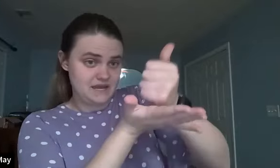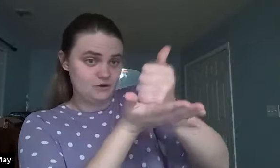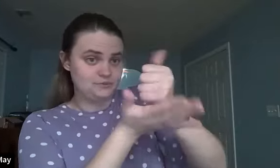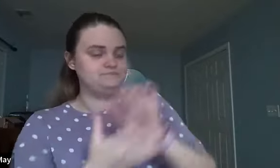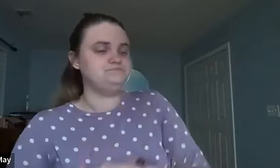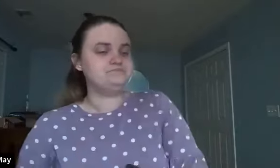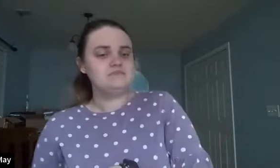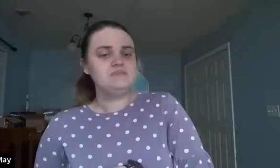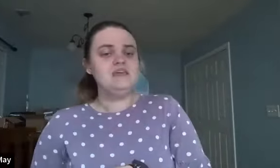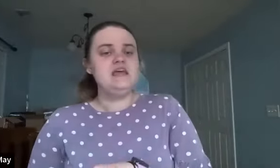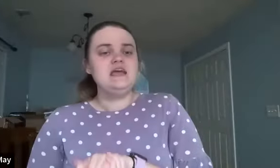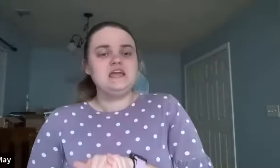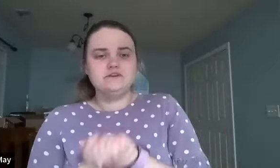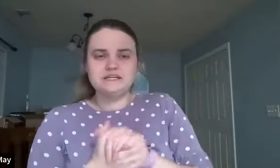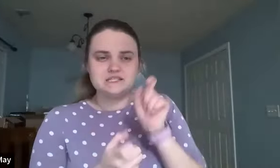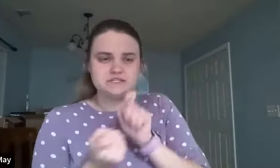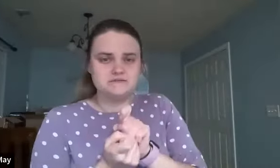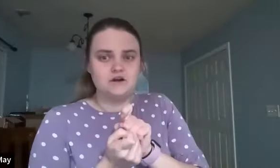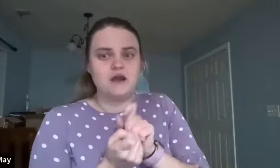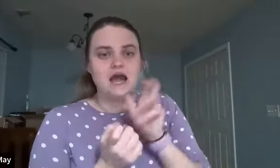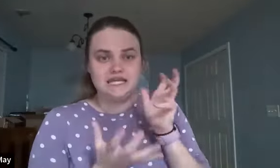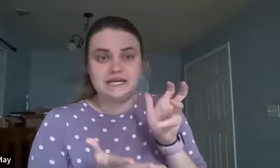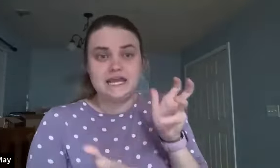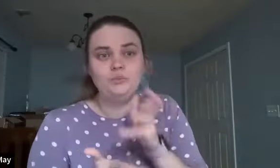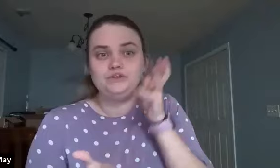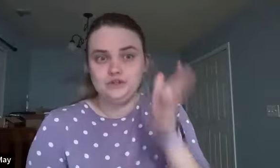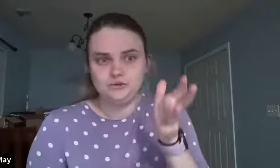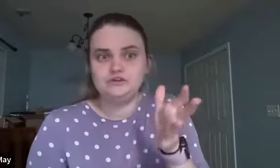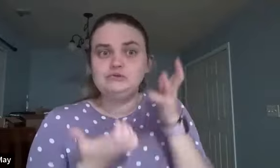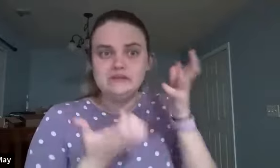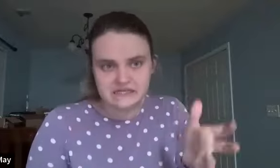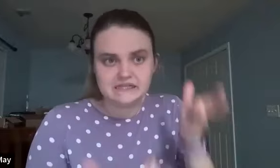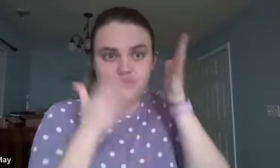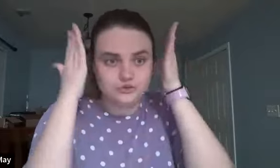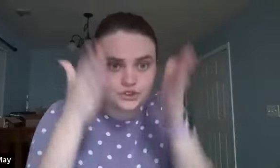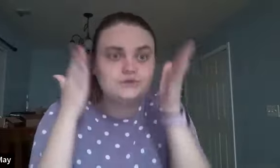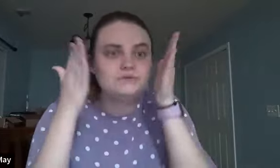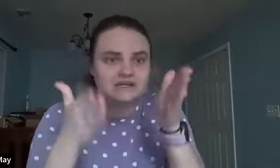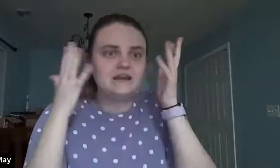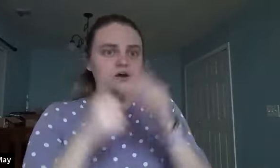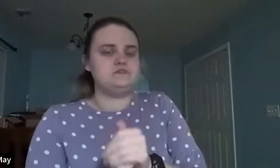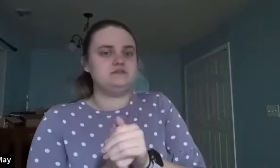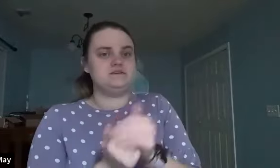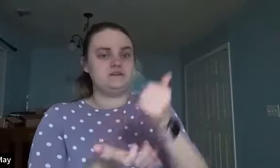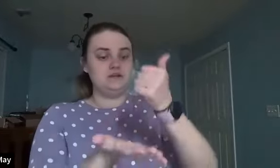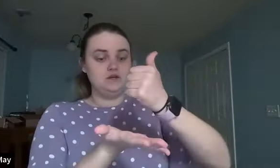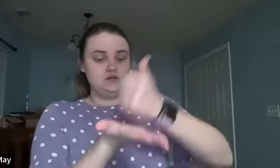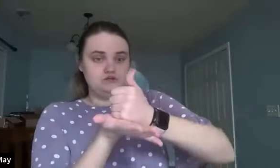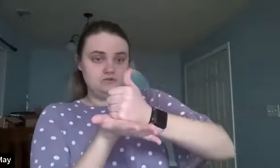help. If you're being specific of, can I help you? Do you need help specifically? You do